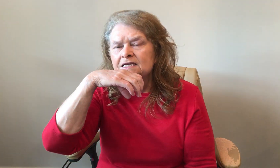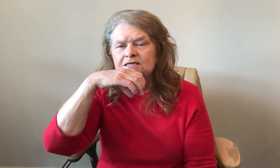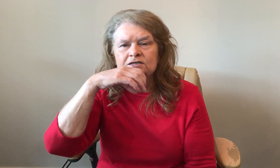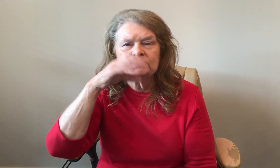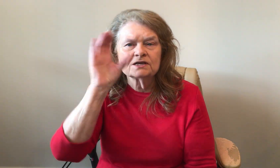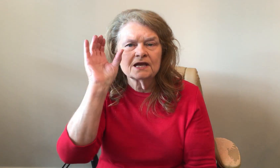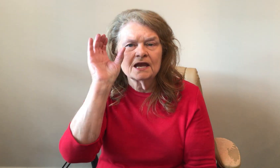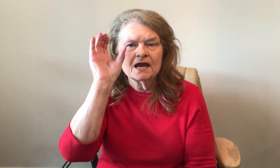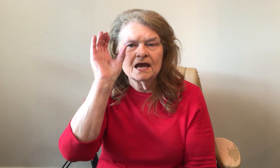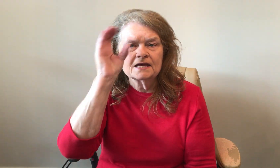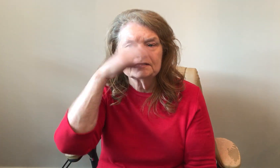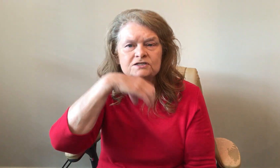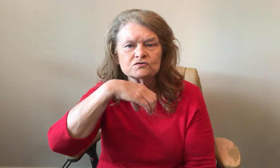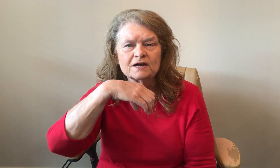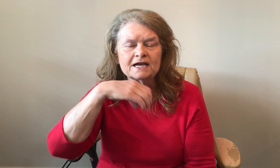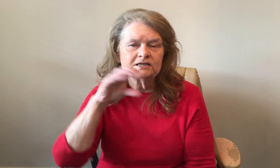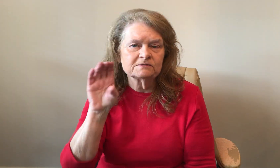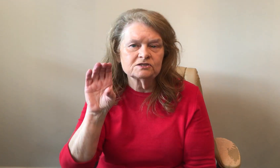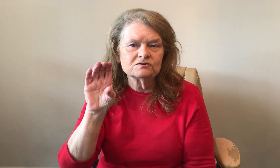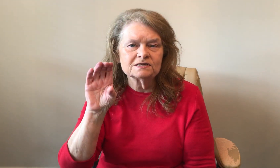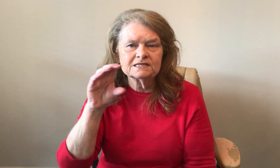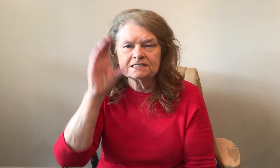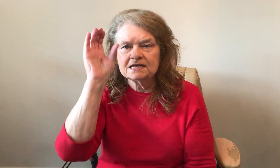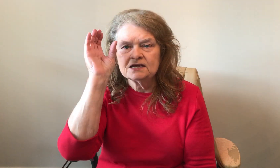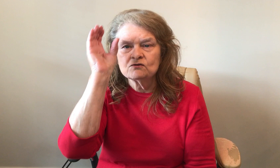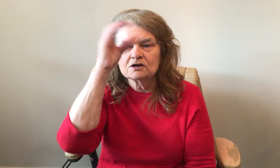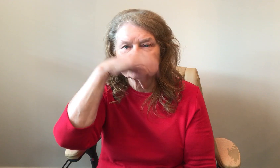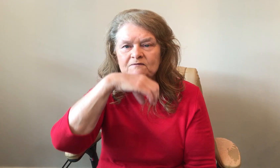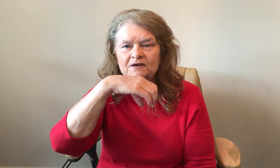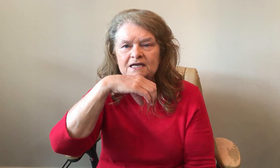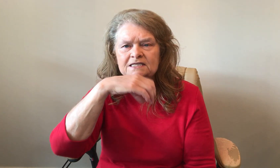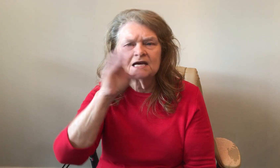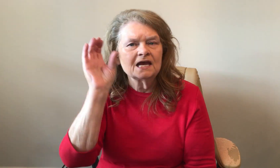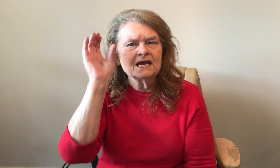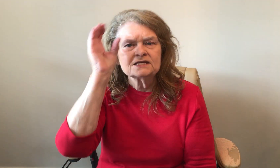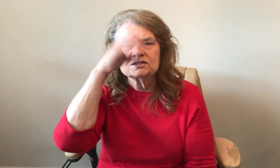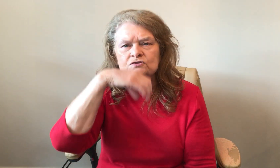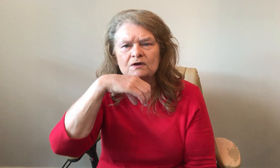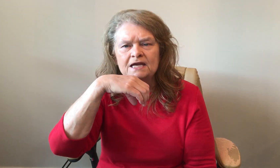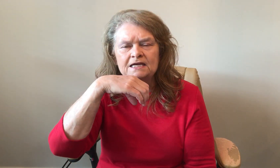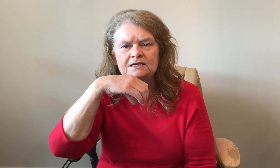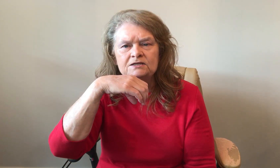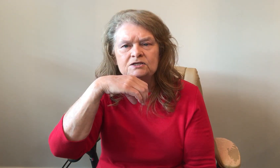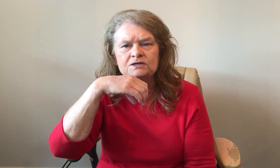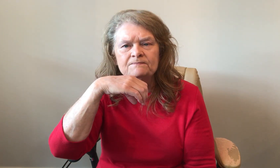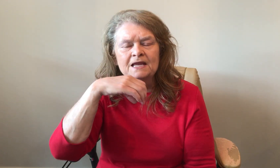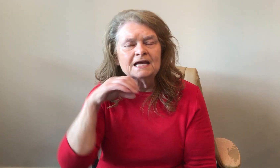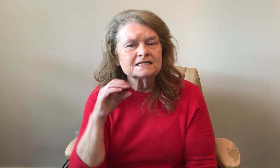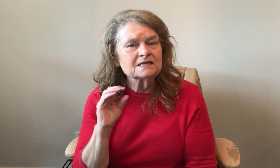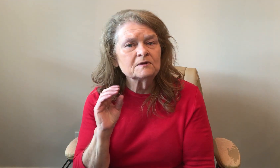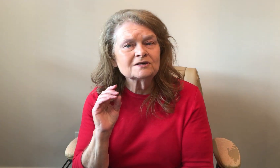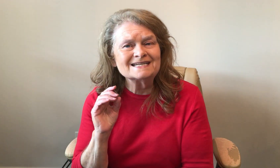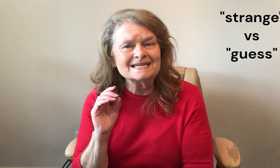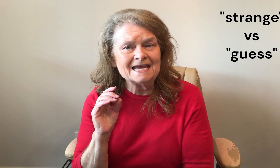I'm just using the C across my face. Strange. Similar to